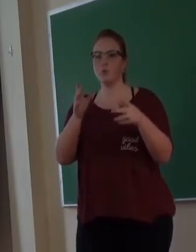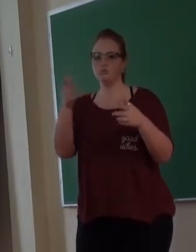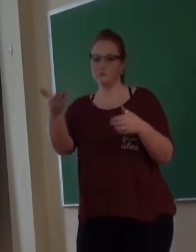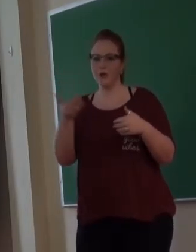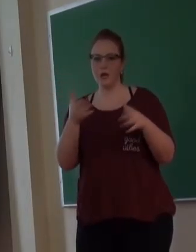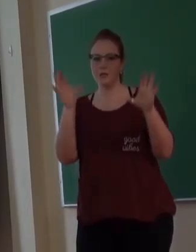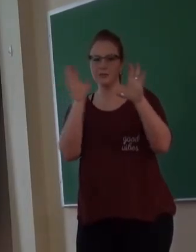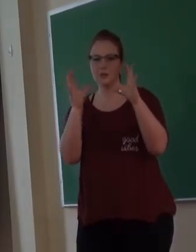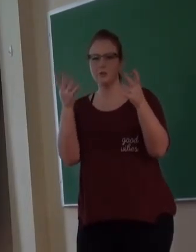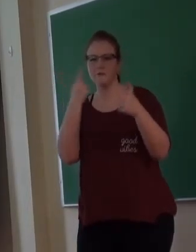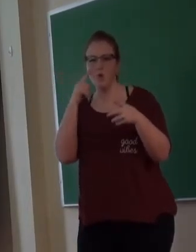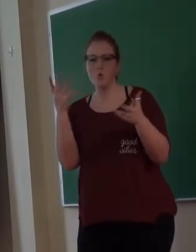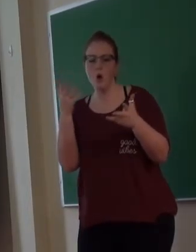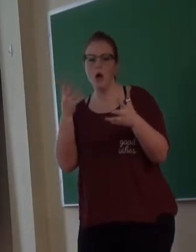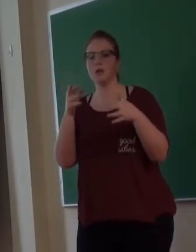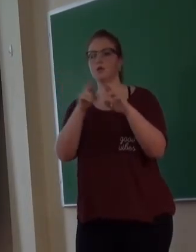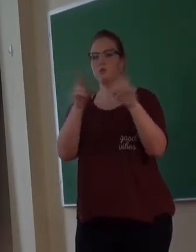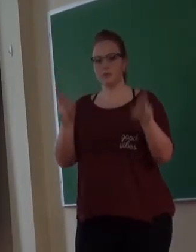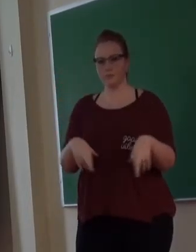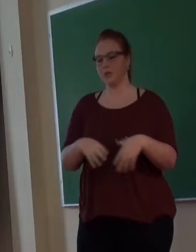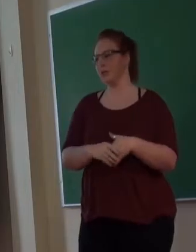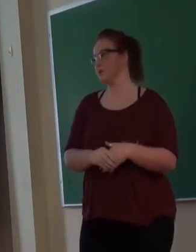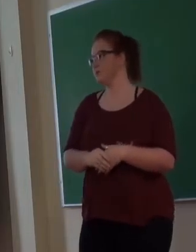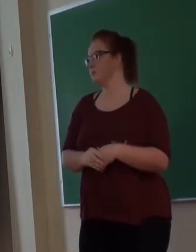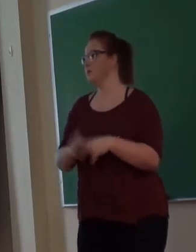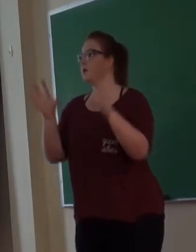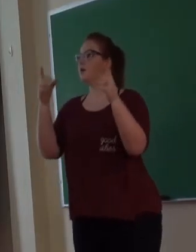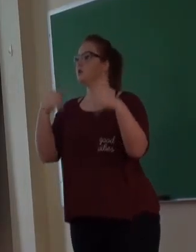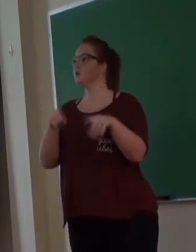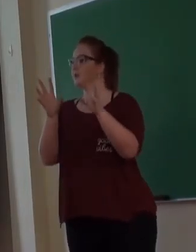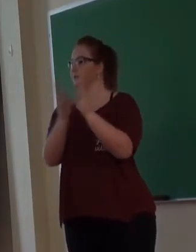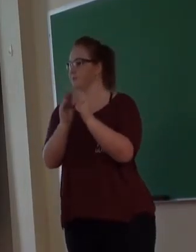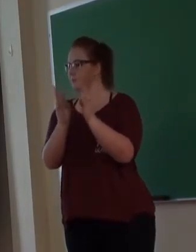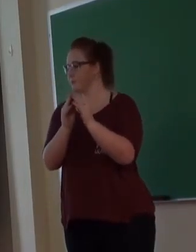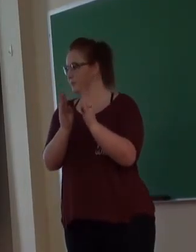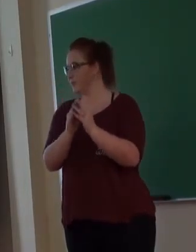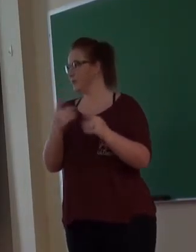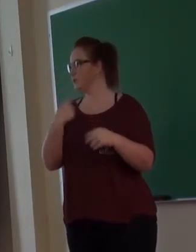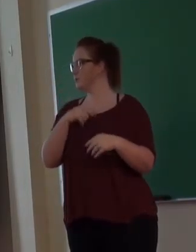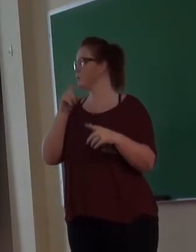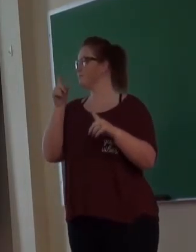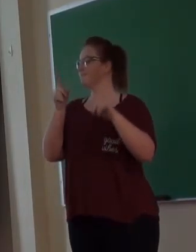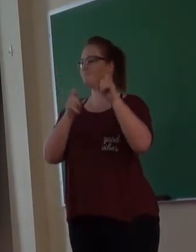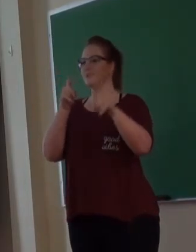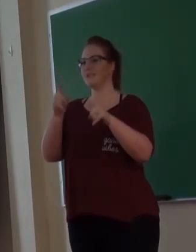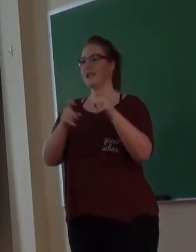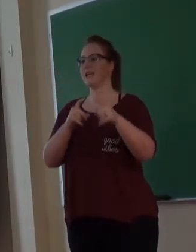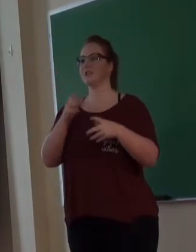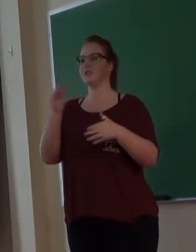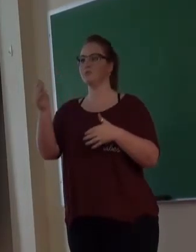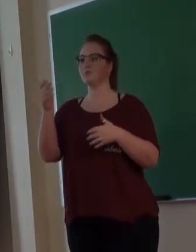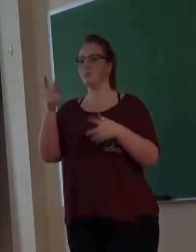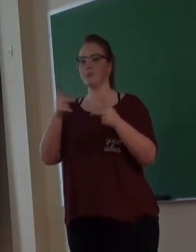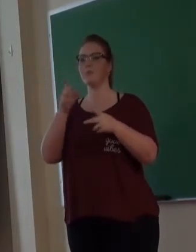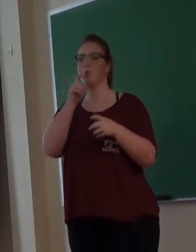deal. At this conference, we ask a room full of recruiters and hiring managers for big companies that are